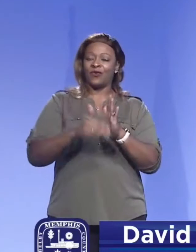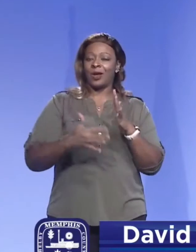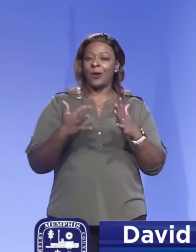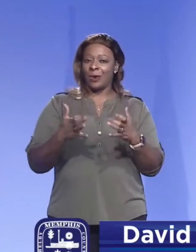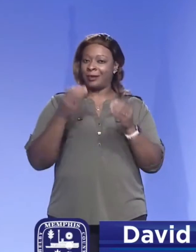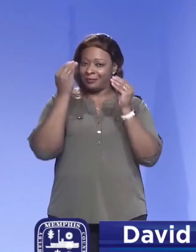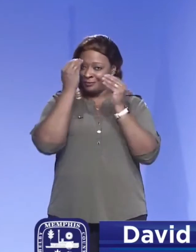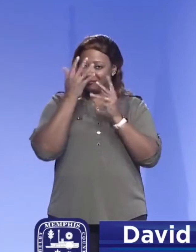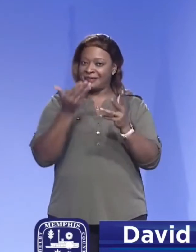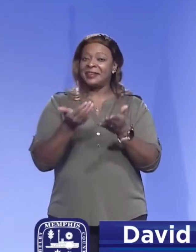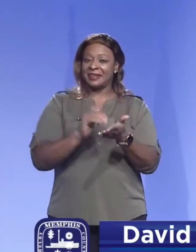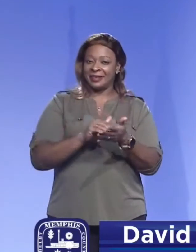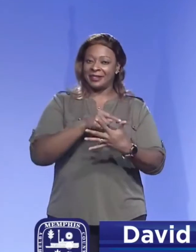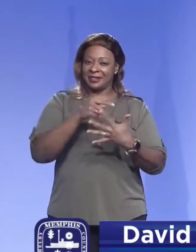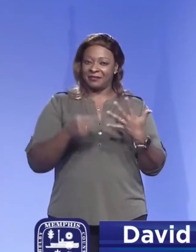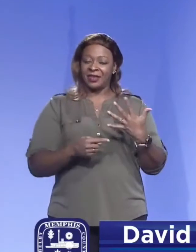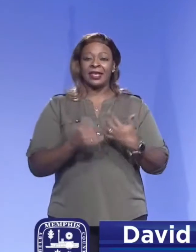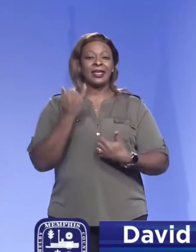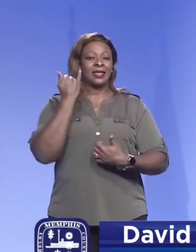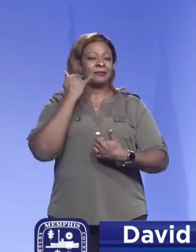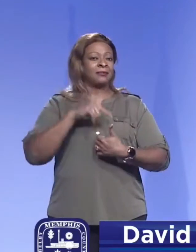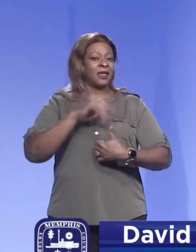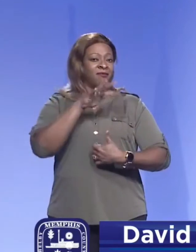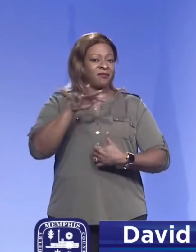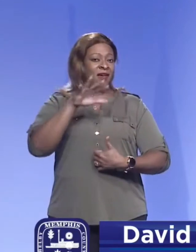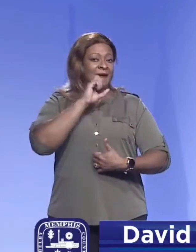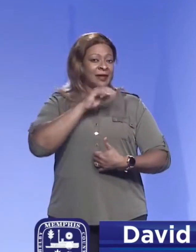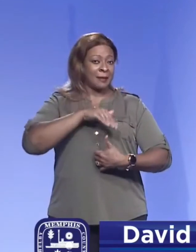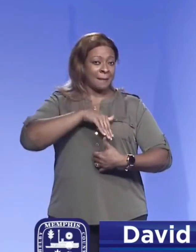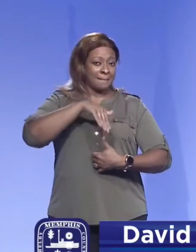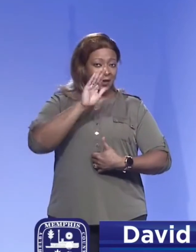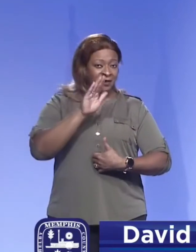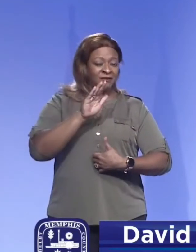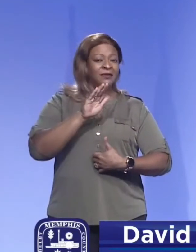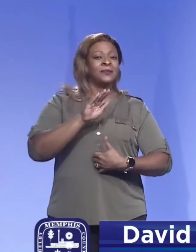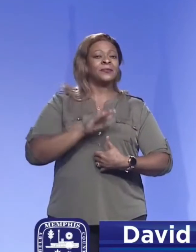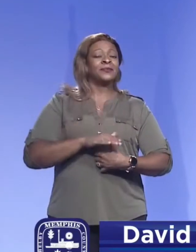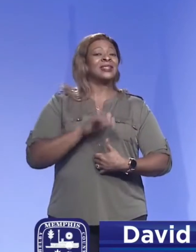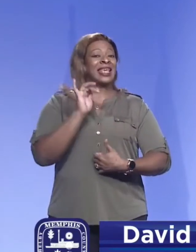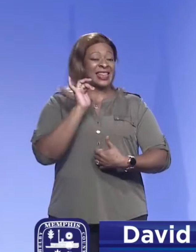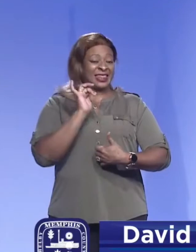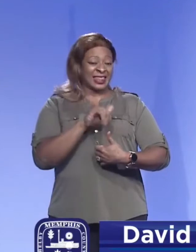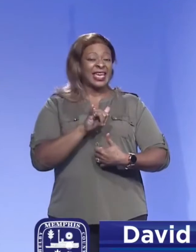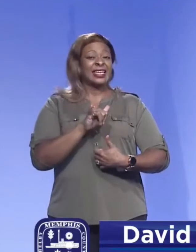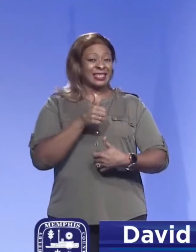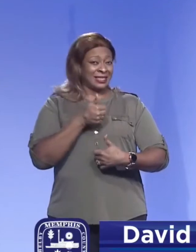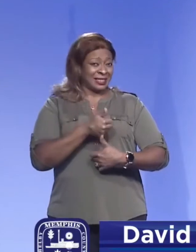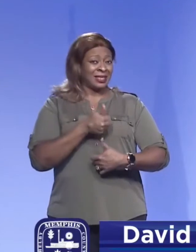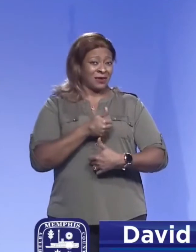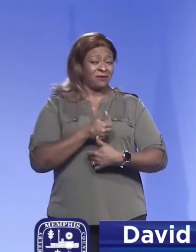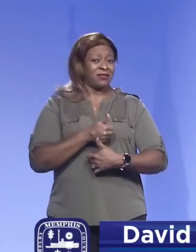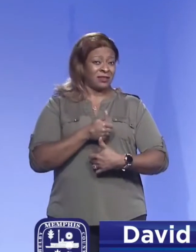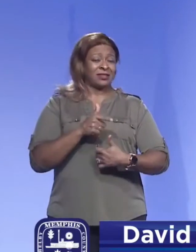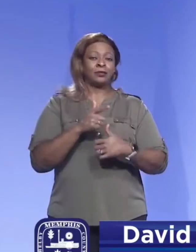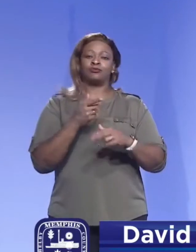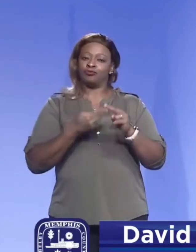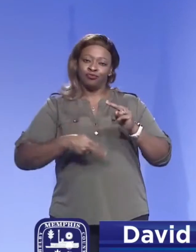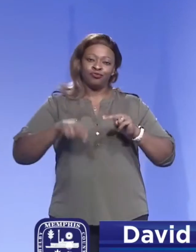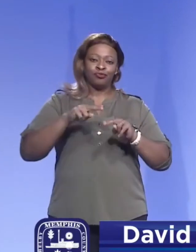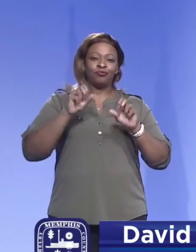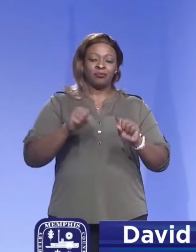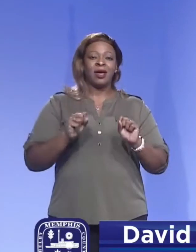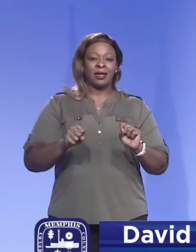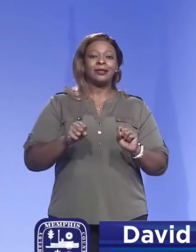your attention to them again. If you're 55 years of age or older, that in and of itself increases a